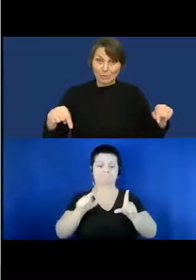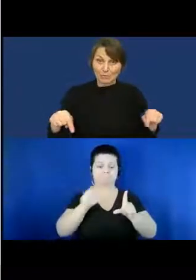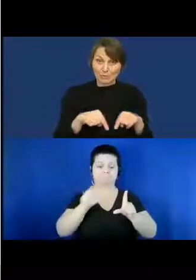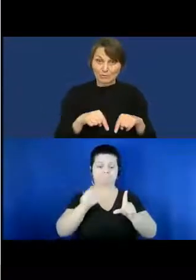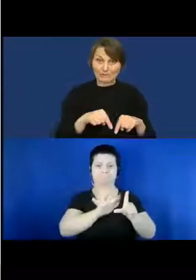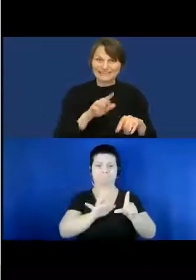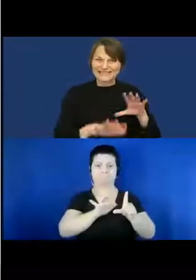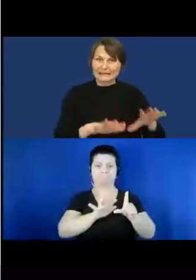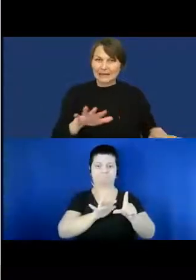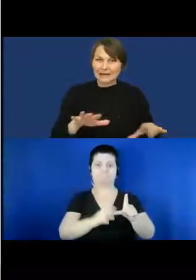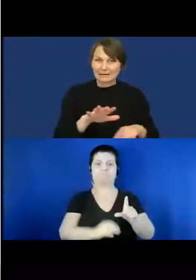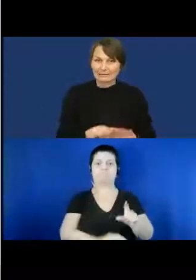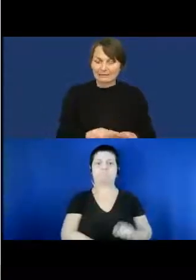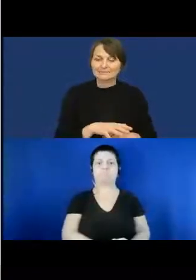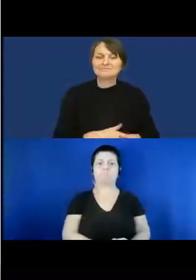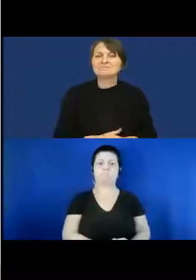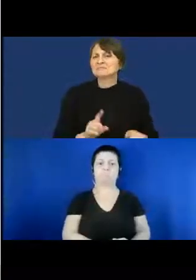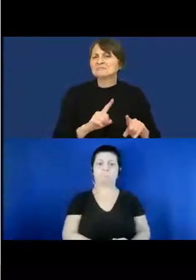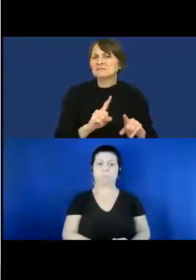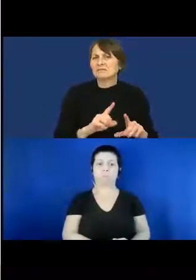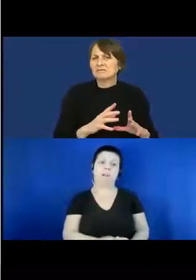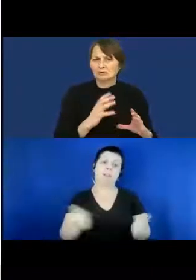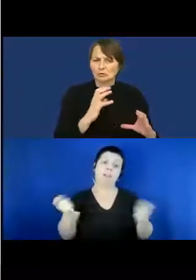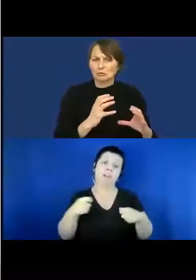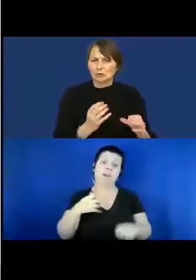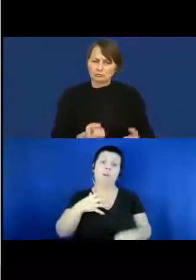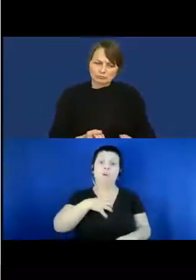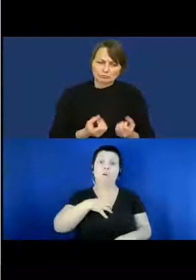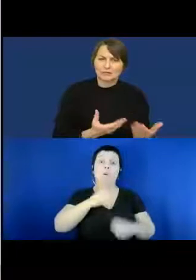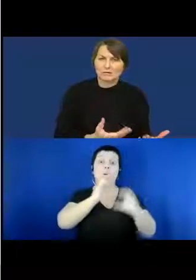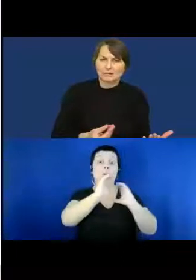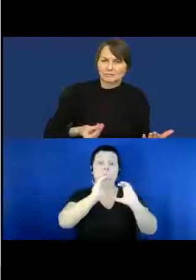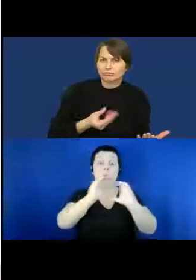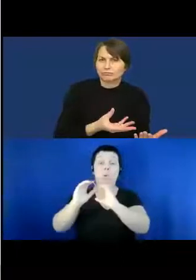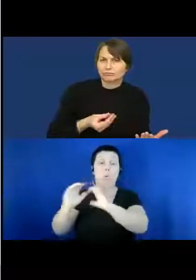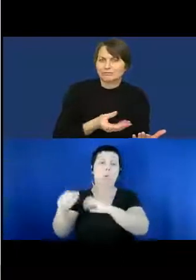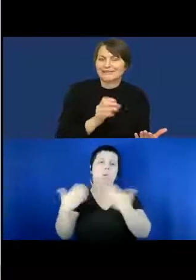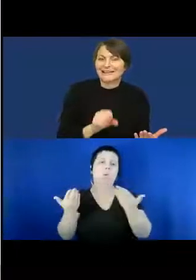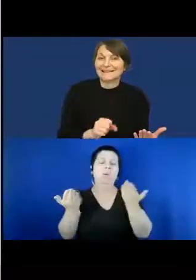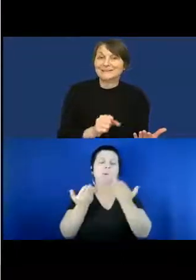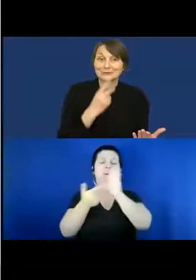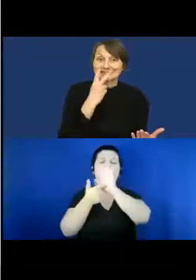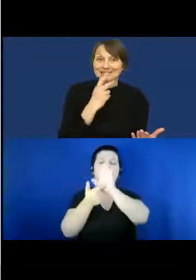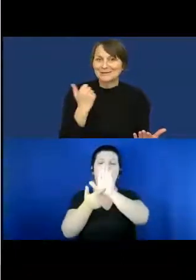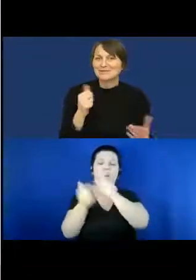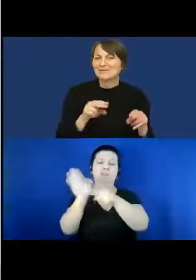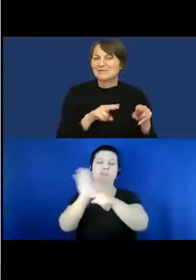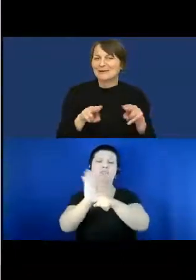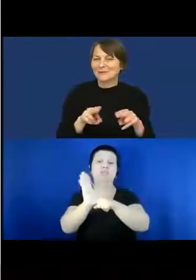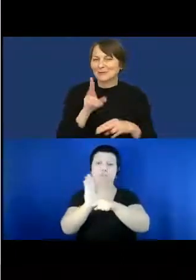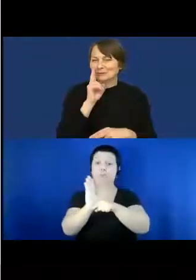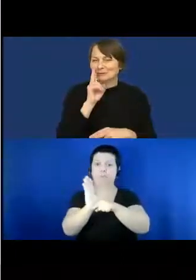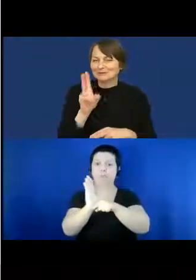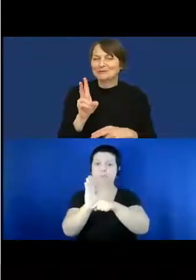it supports different modes of communication. So now I'm going to show you different videos that